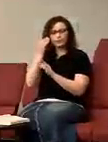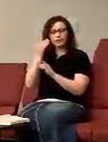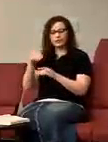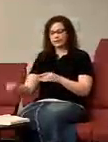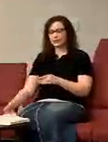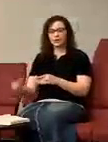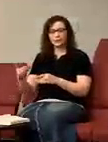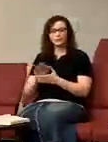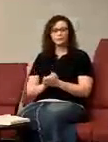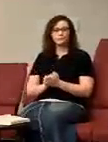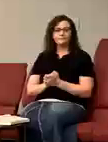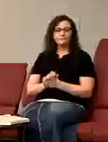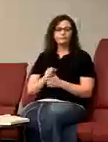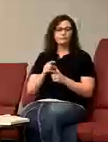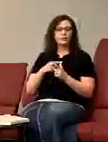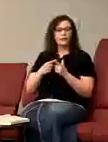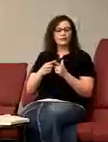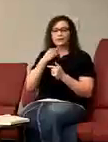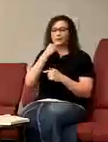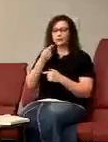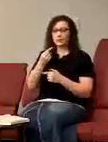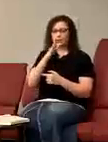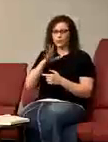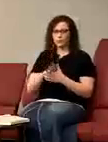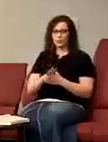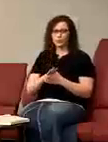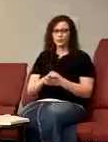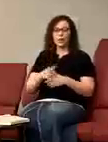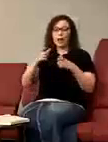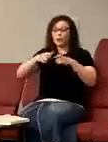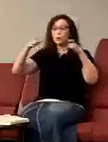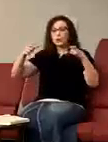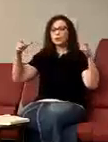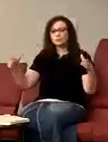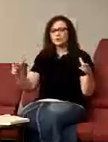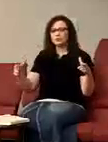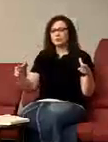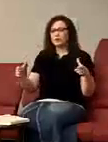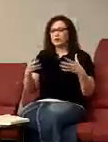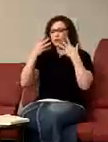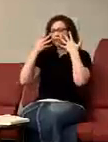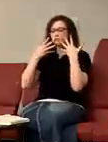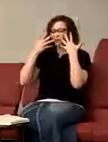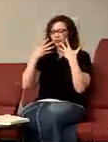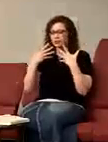get to. And then he says unto the woman, he said, I will greatly multiply thy sorrow and